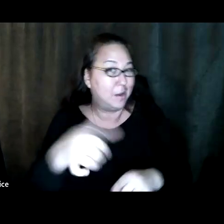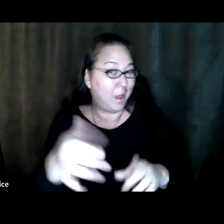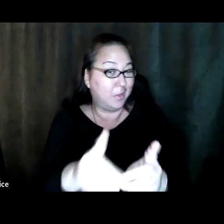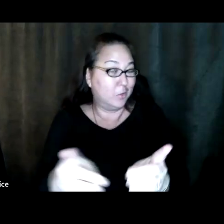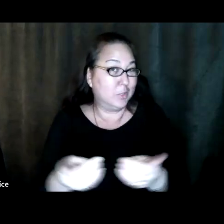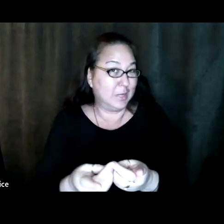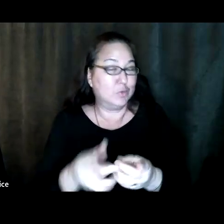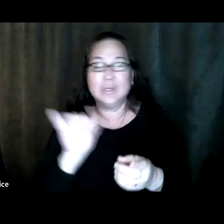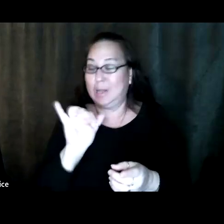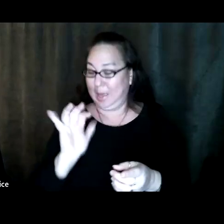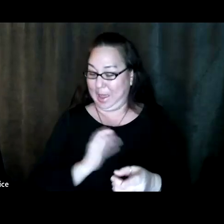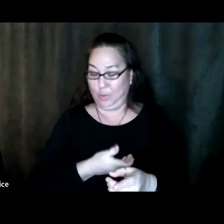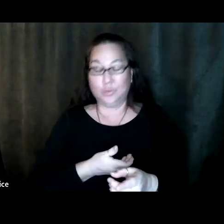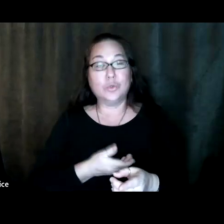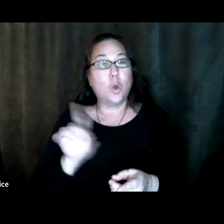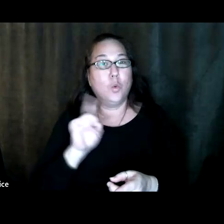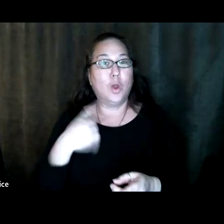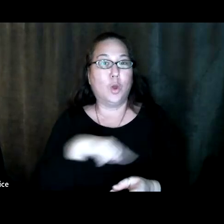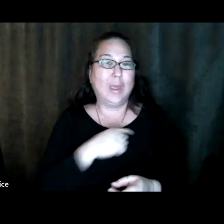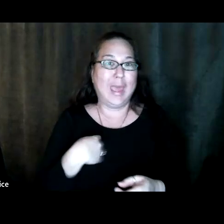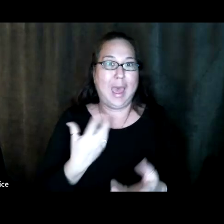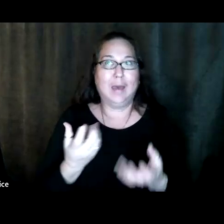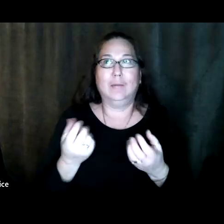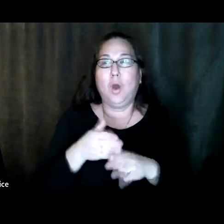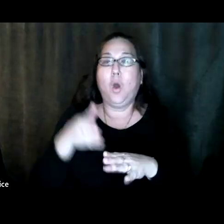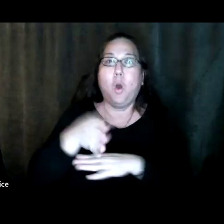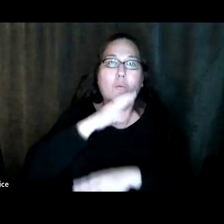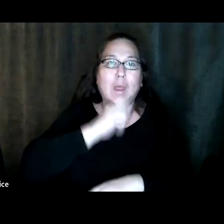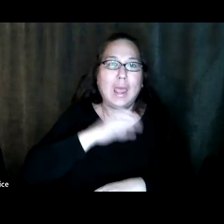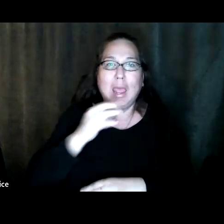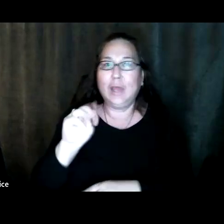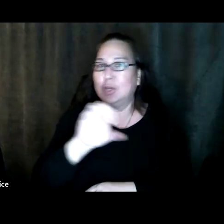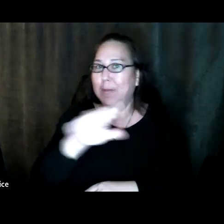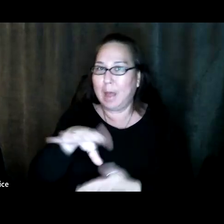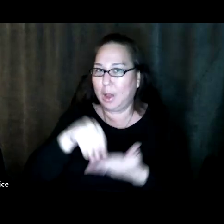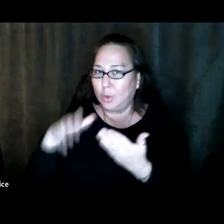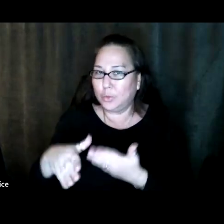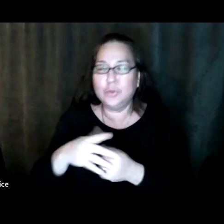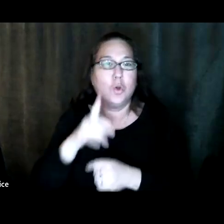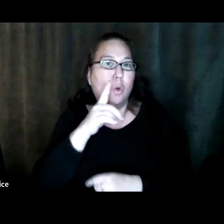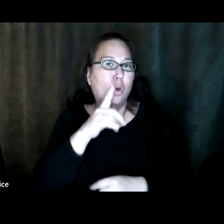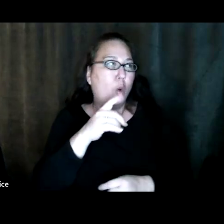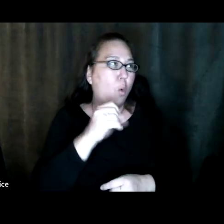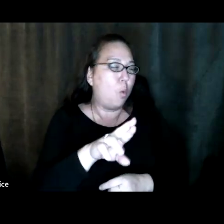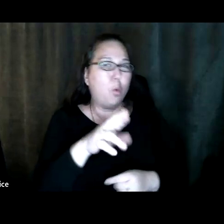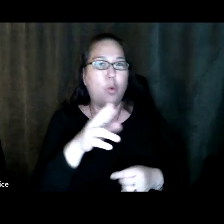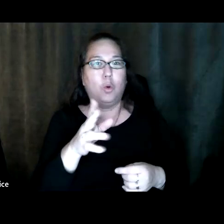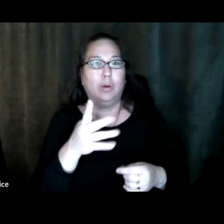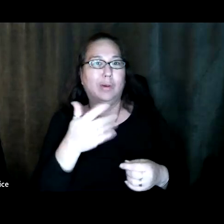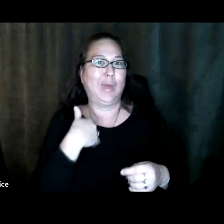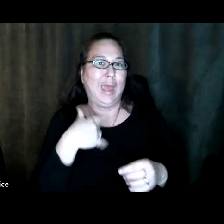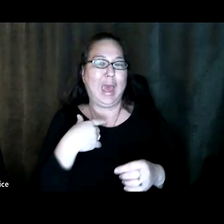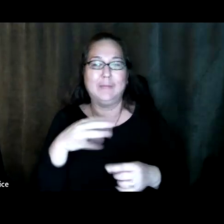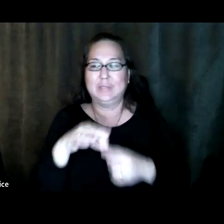ours, where we have overage multilingual learners, or where we have concentrations of special education